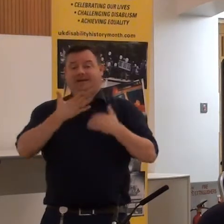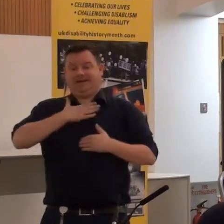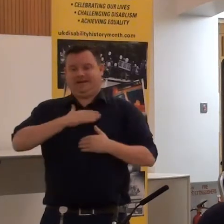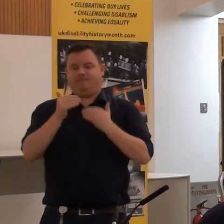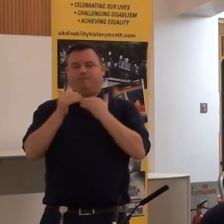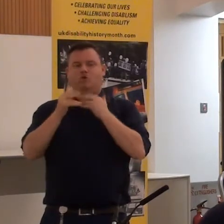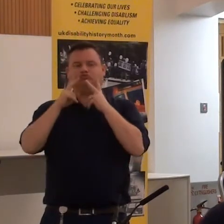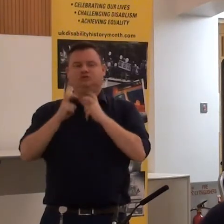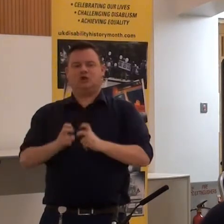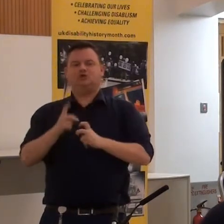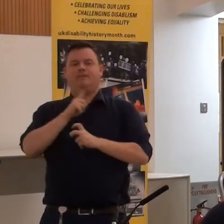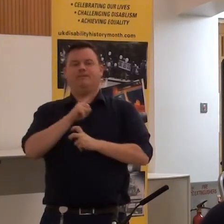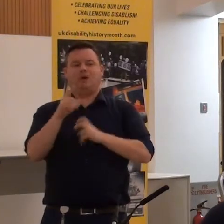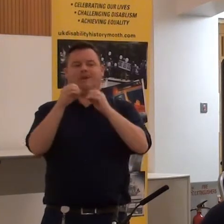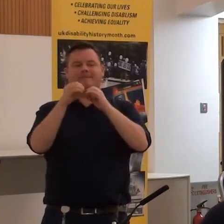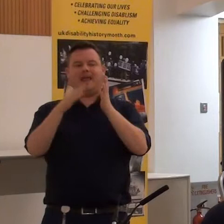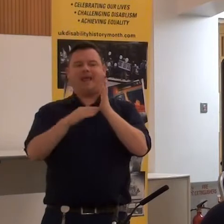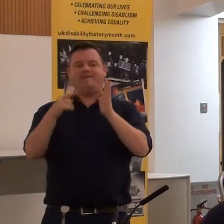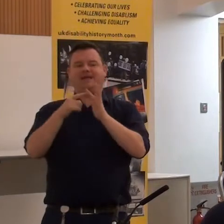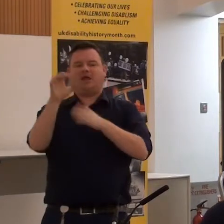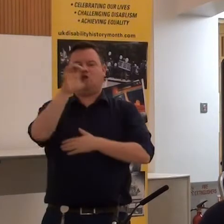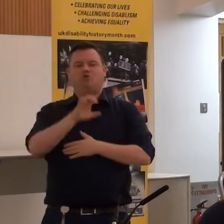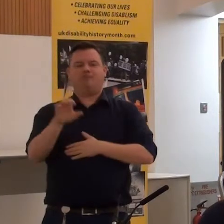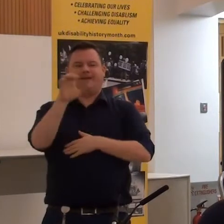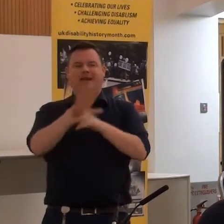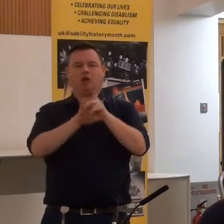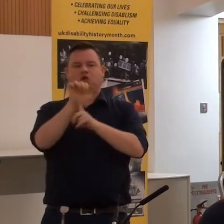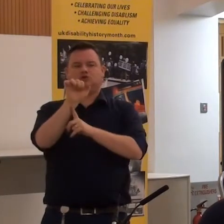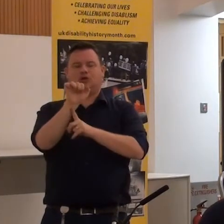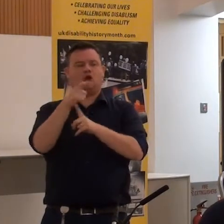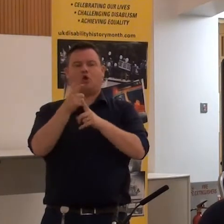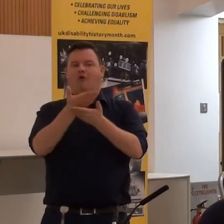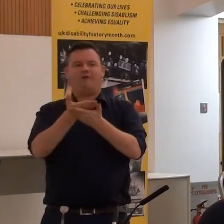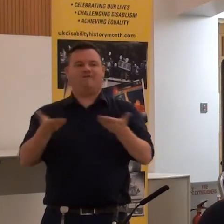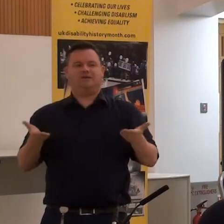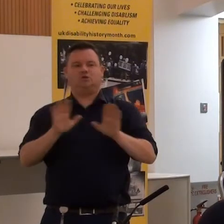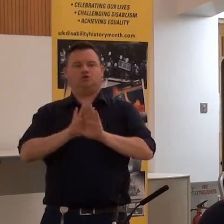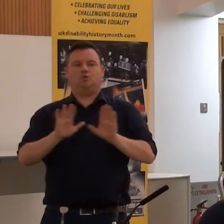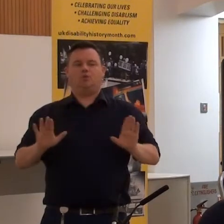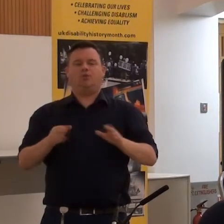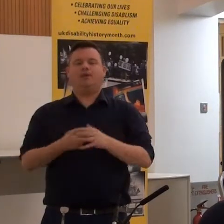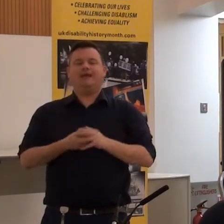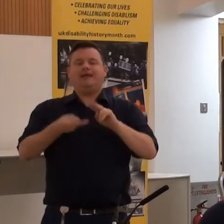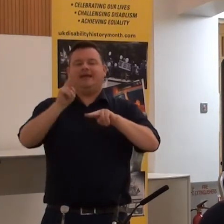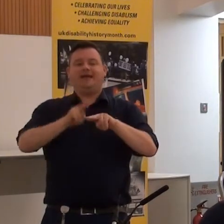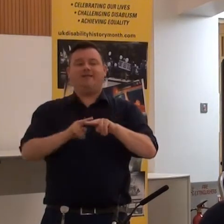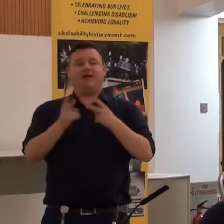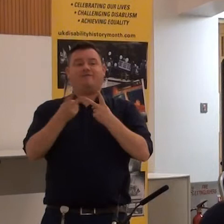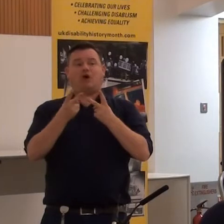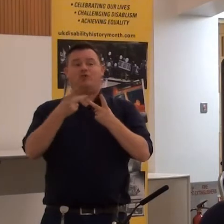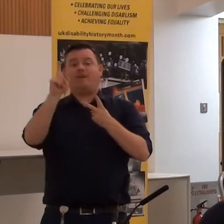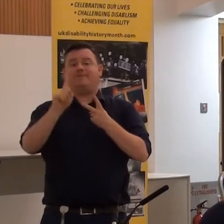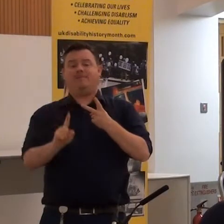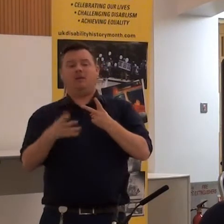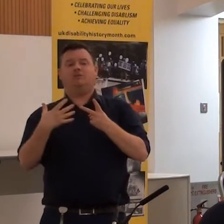but BME in the European culture, not very obvious at all. If people have got other people, we're happy to